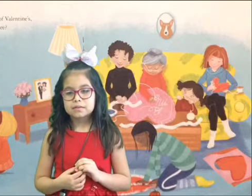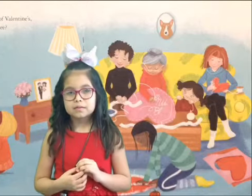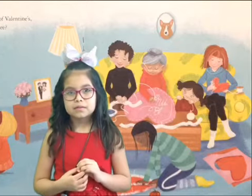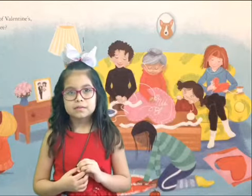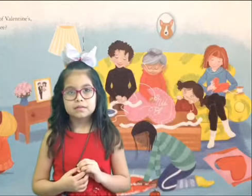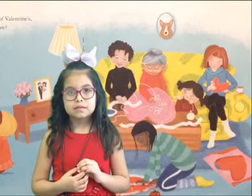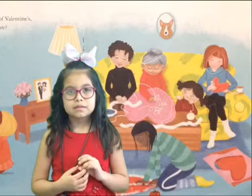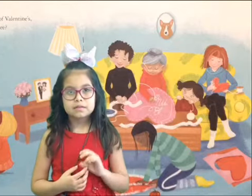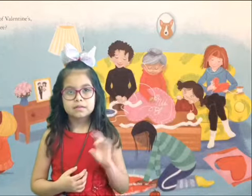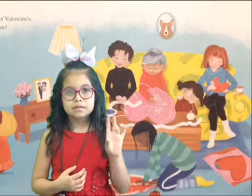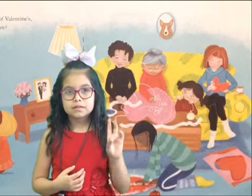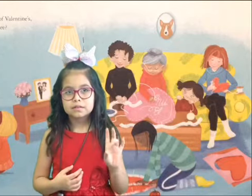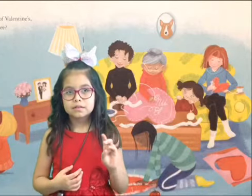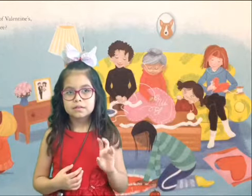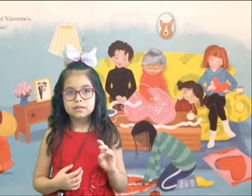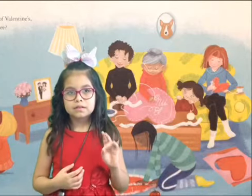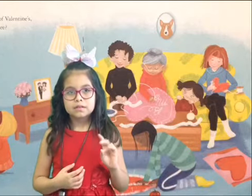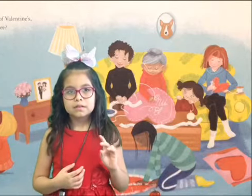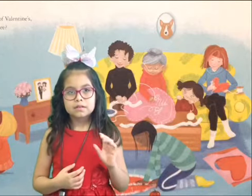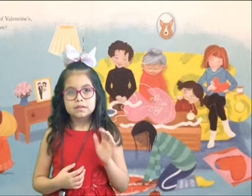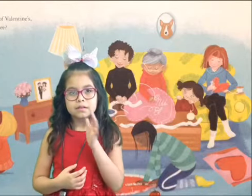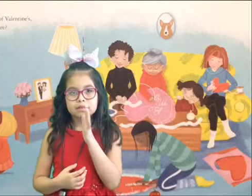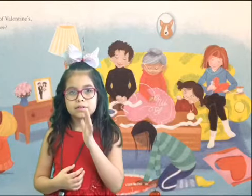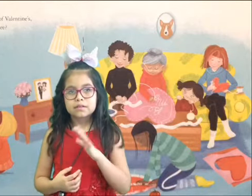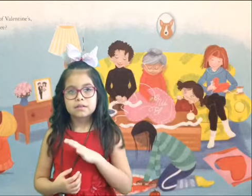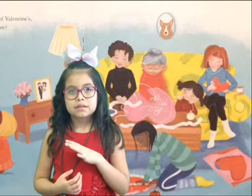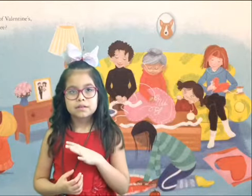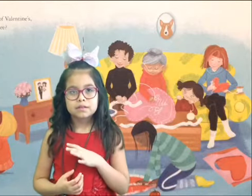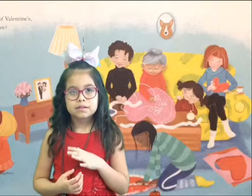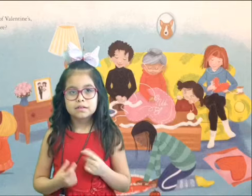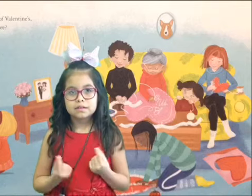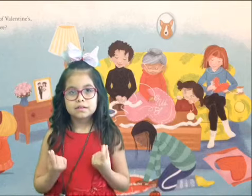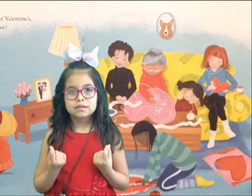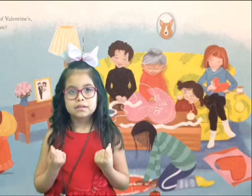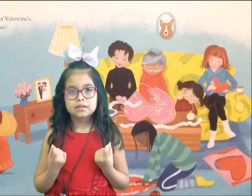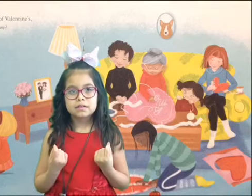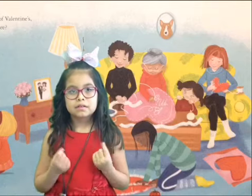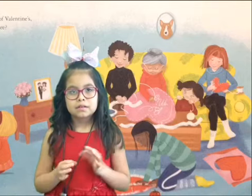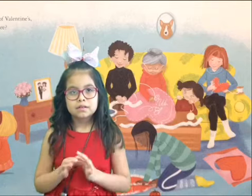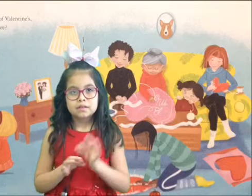Seven ladies sewing, six